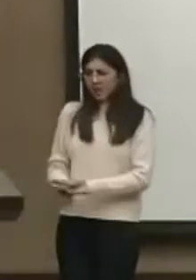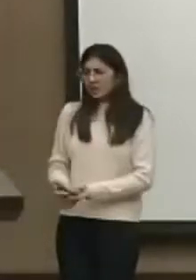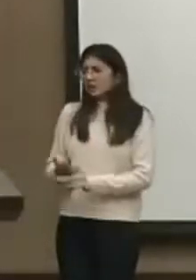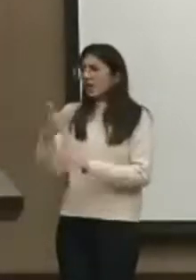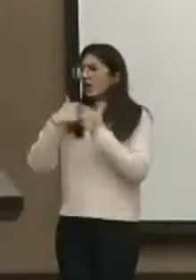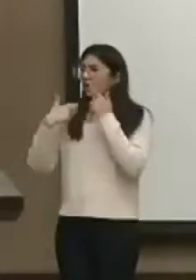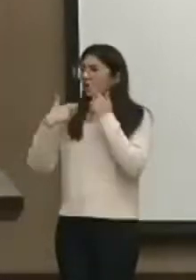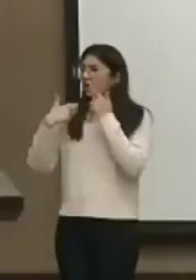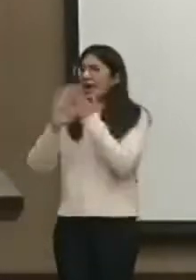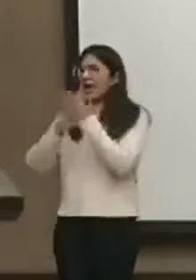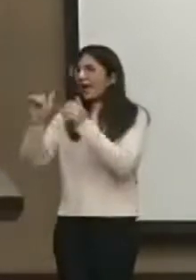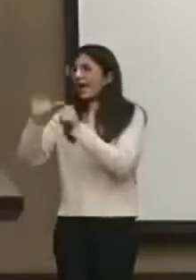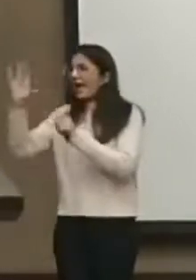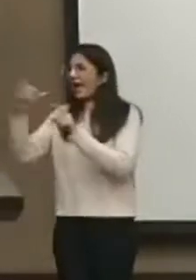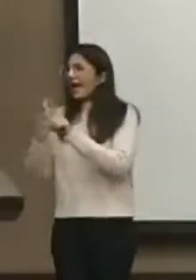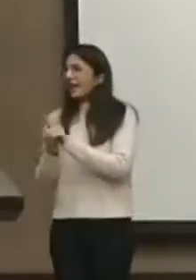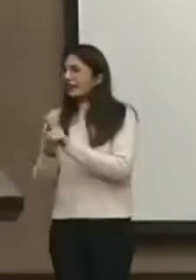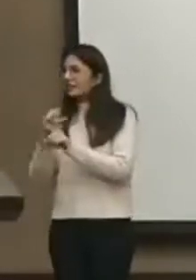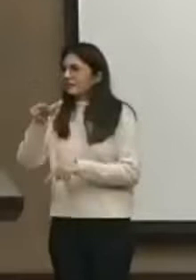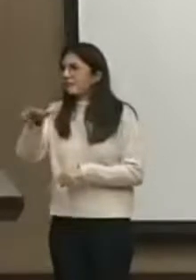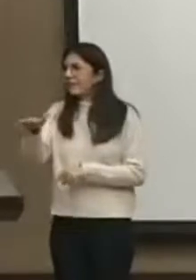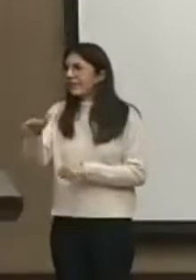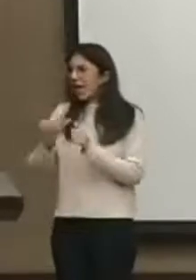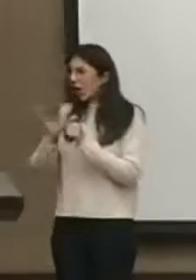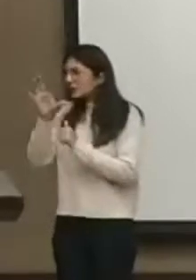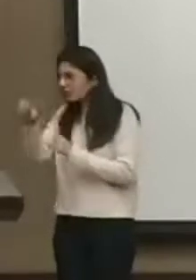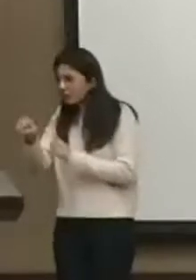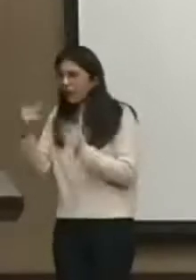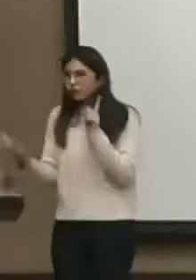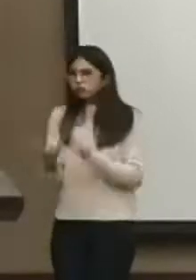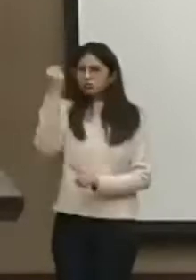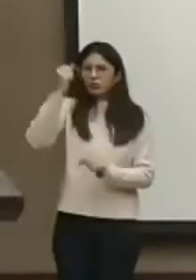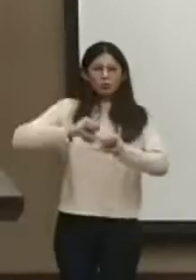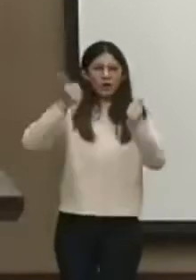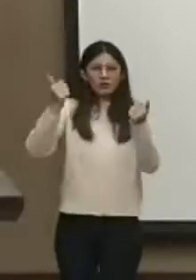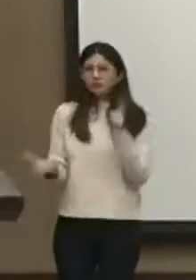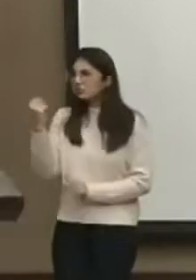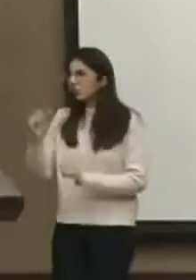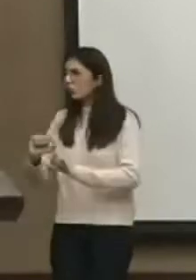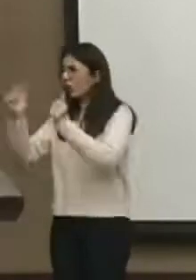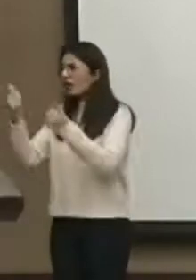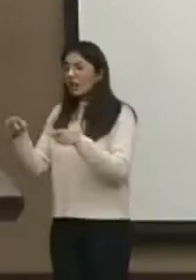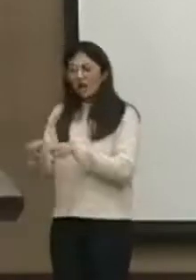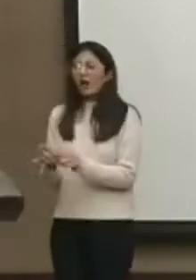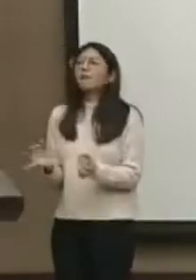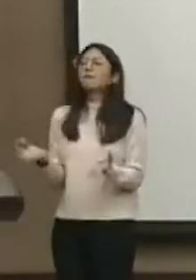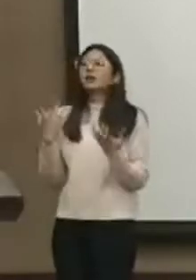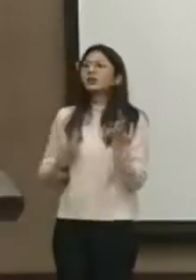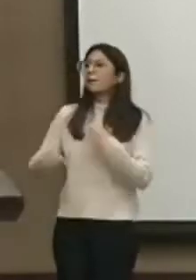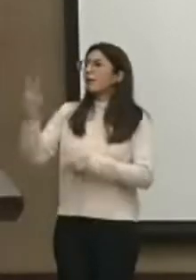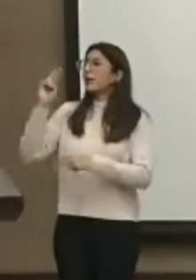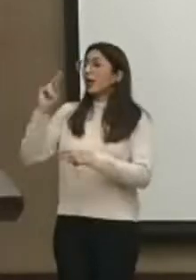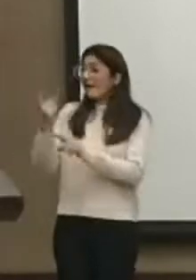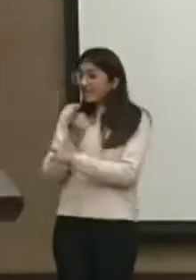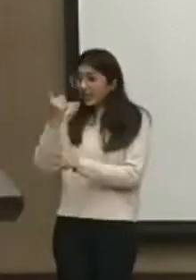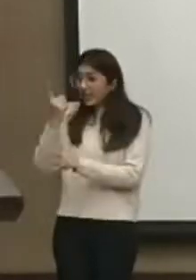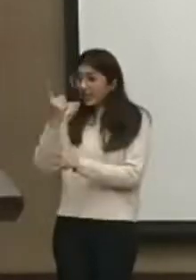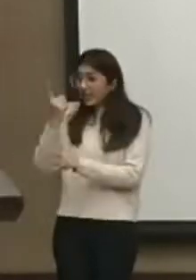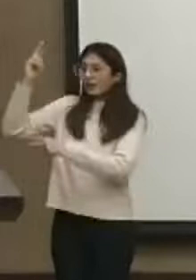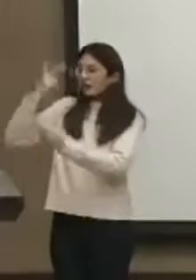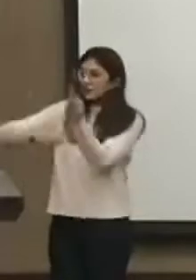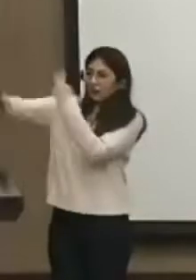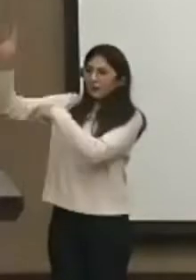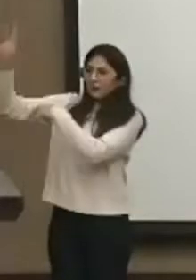hacks that have happened on accessibility is just amazing. It almost doubles and triples every year for us. And